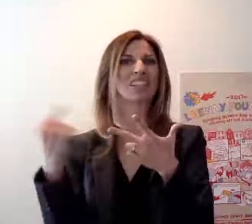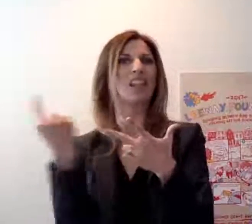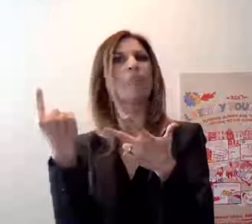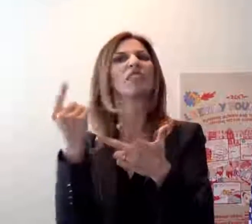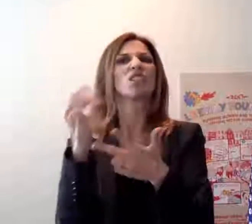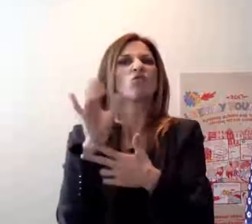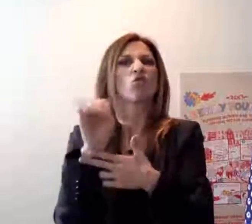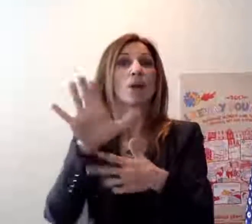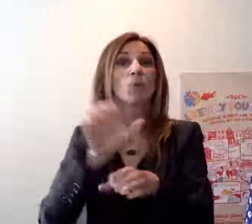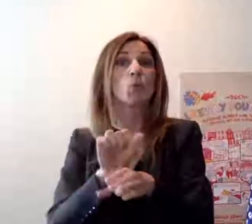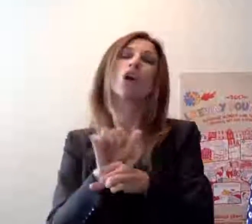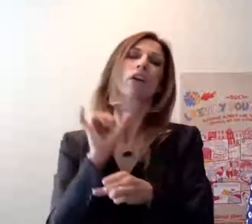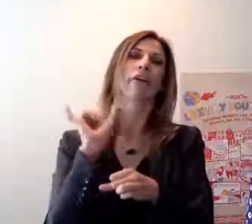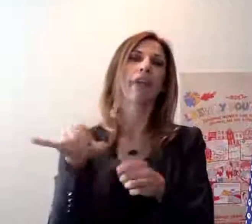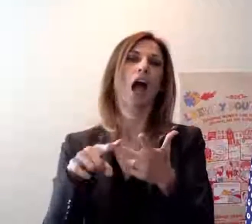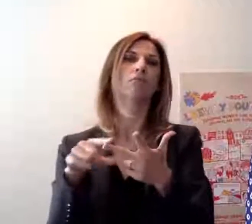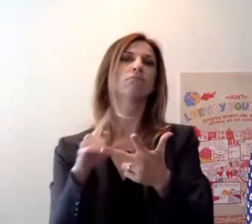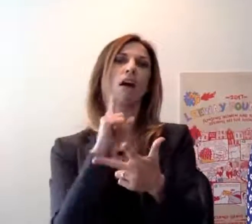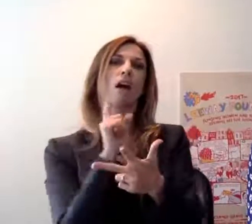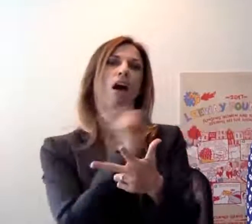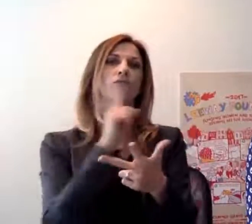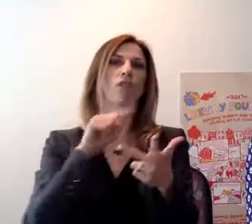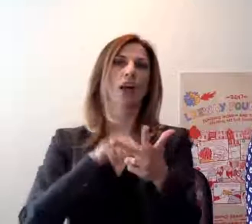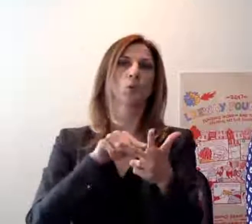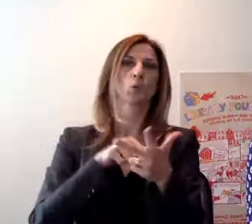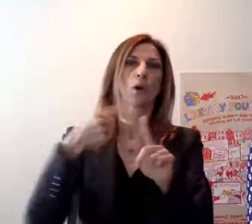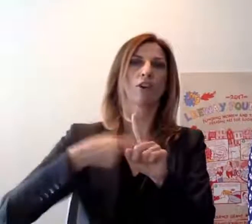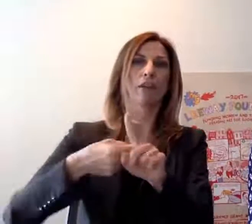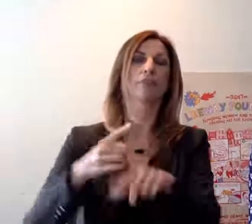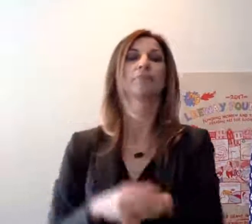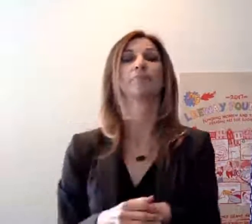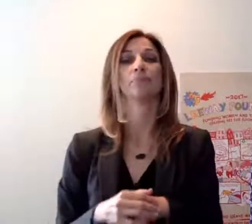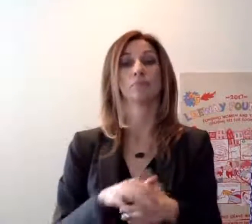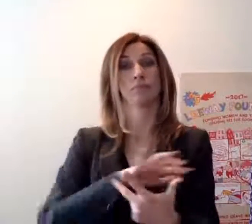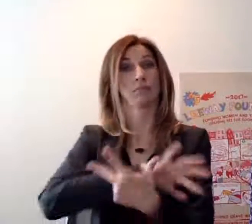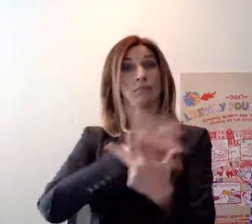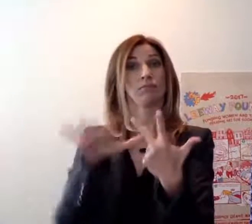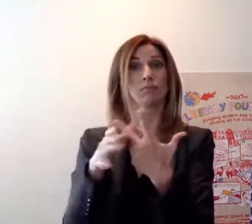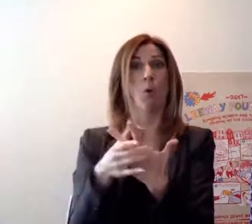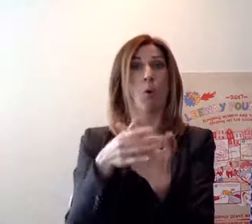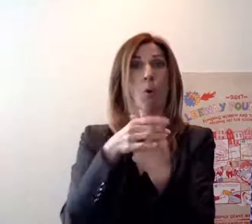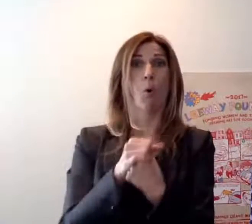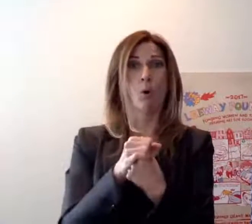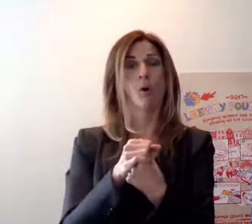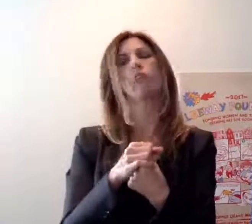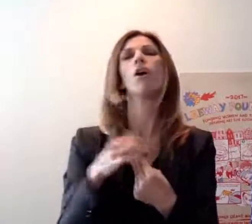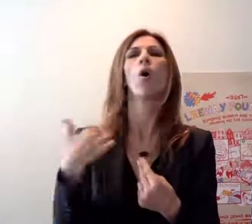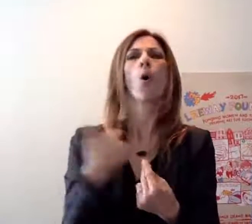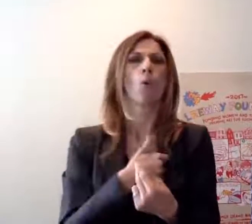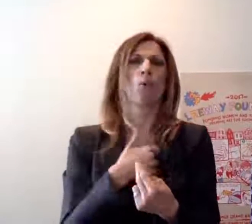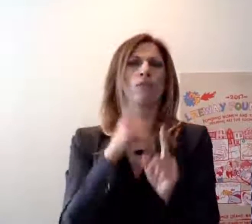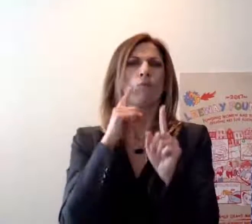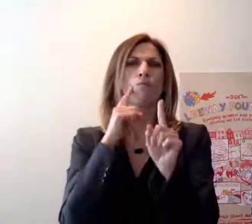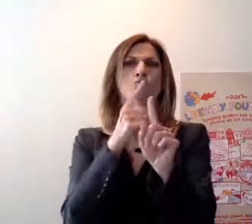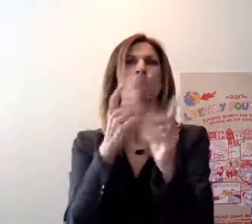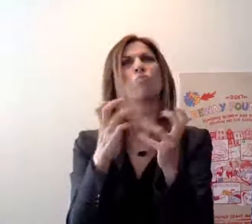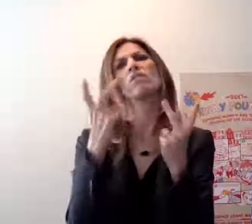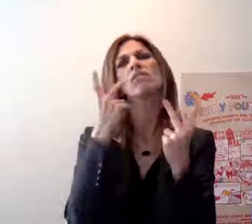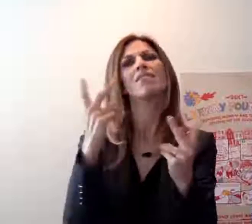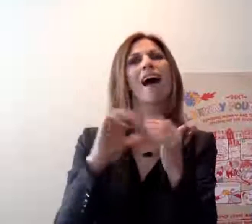those kinds of particular opportunities. So for all of our grants, we're looking for how you are using